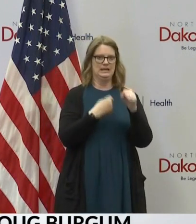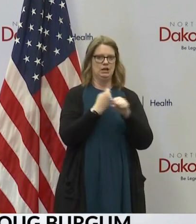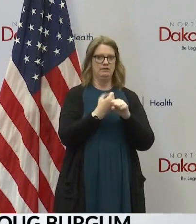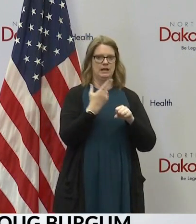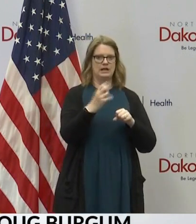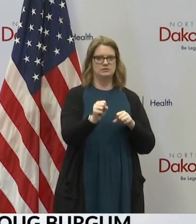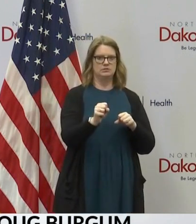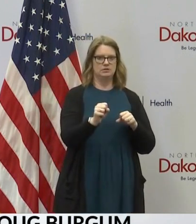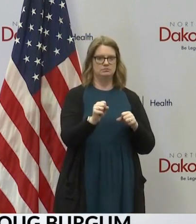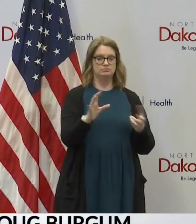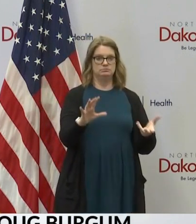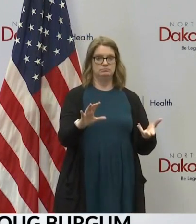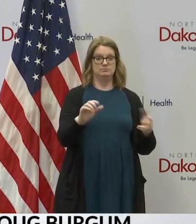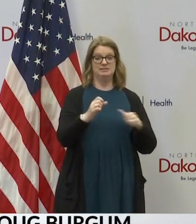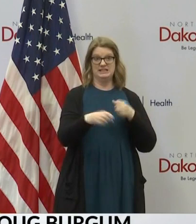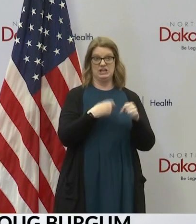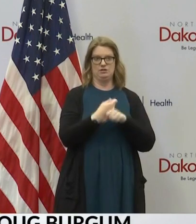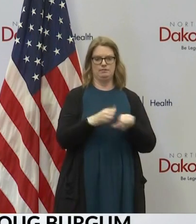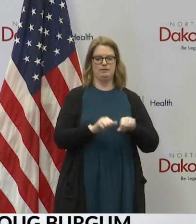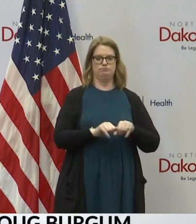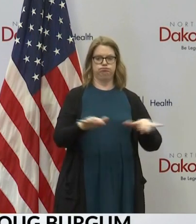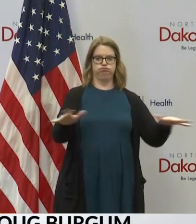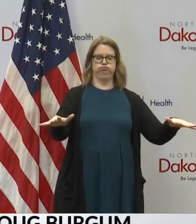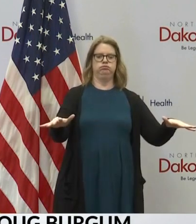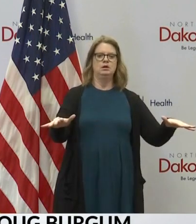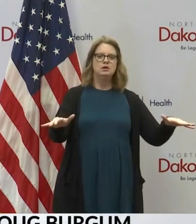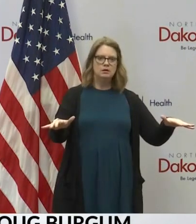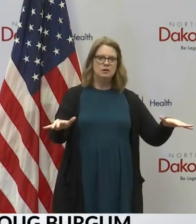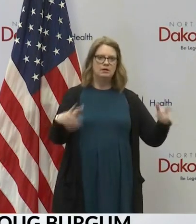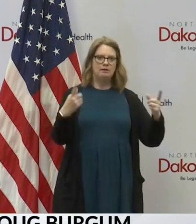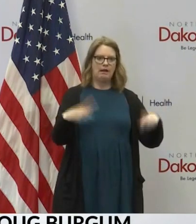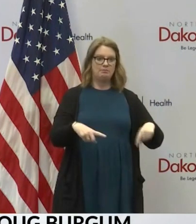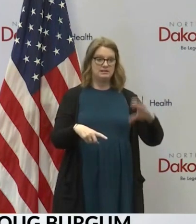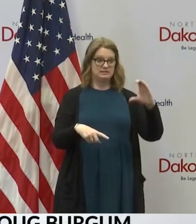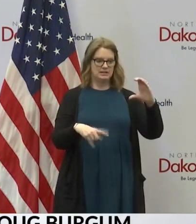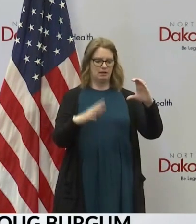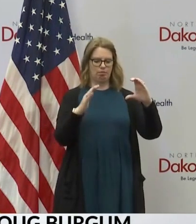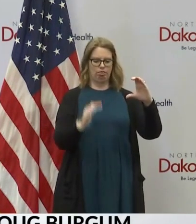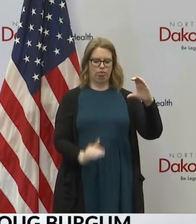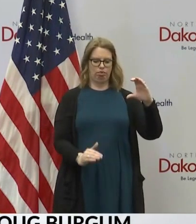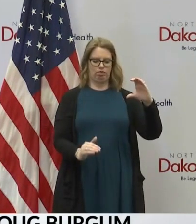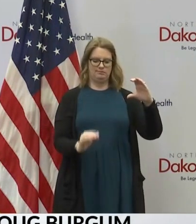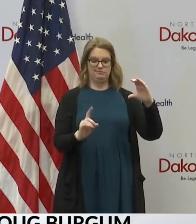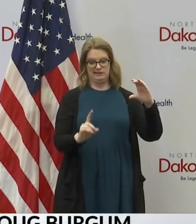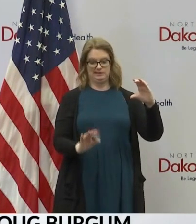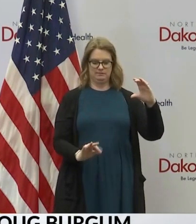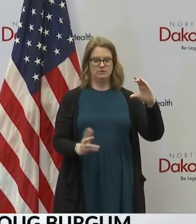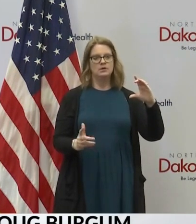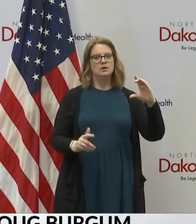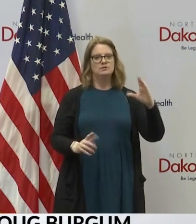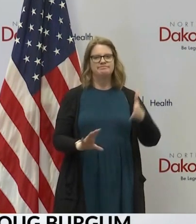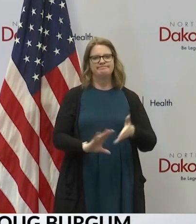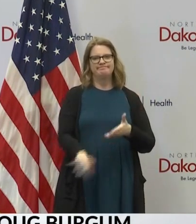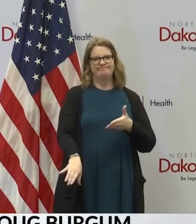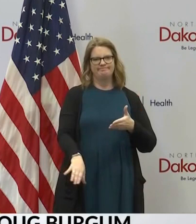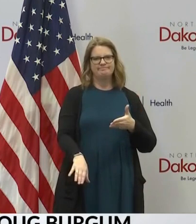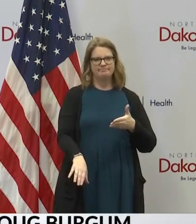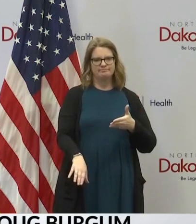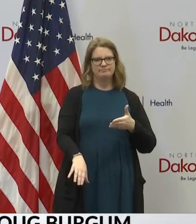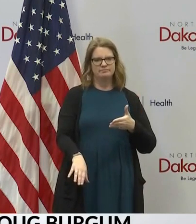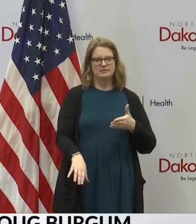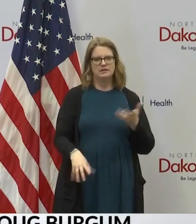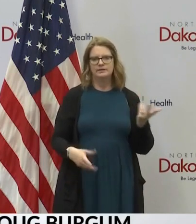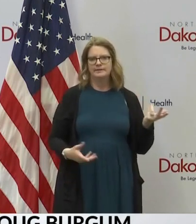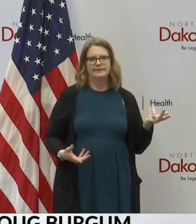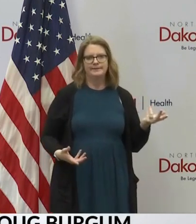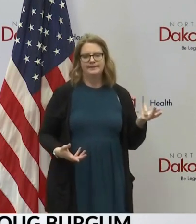high school was the year of the pandemic, and you had a grade that fell below a C this spring, that will be waived, because this was something that was,